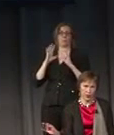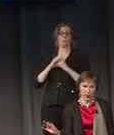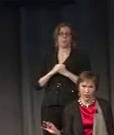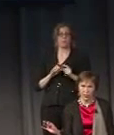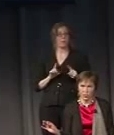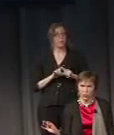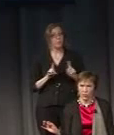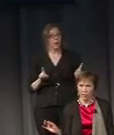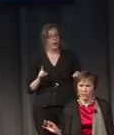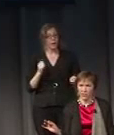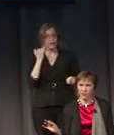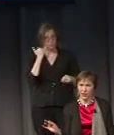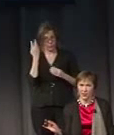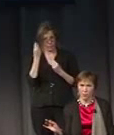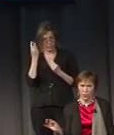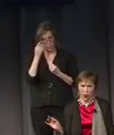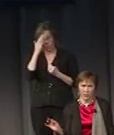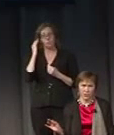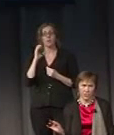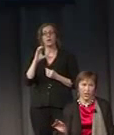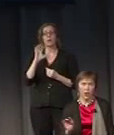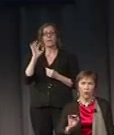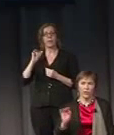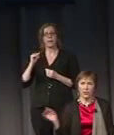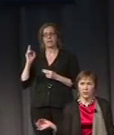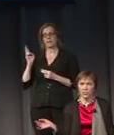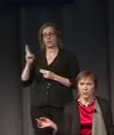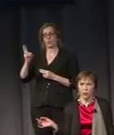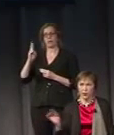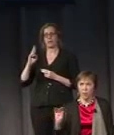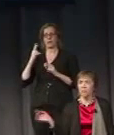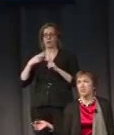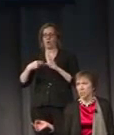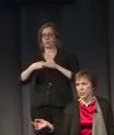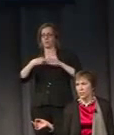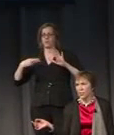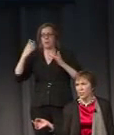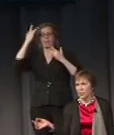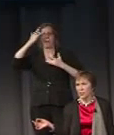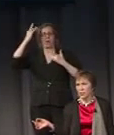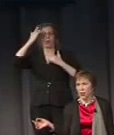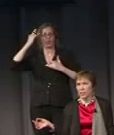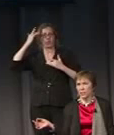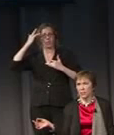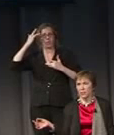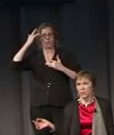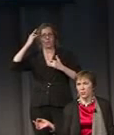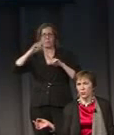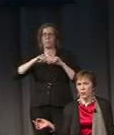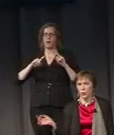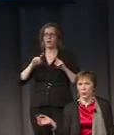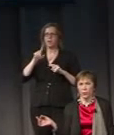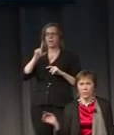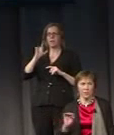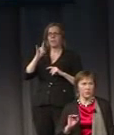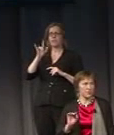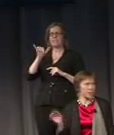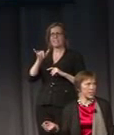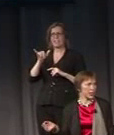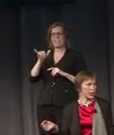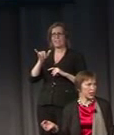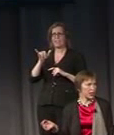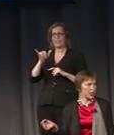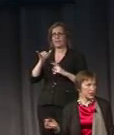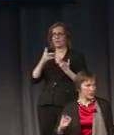roughly speaking, is historically identified as a pathology when literacy is extended to the most people. In other